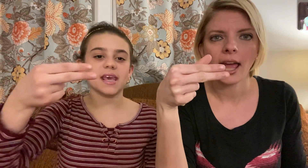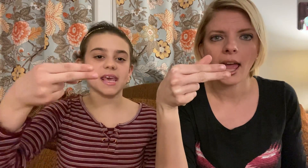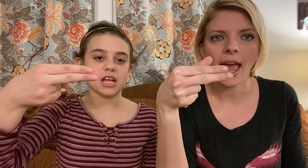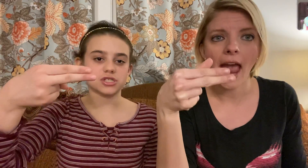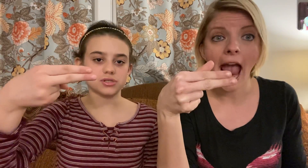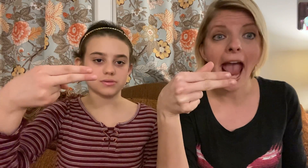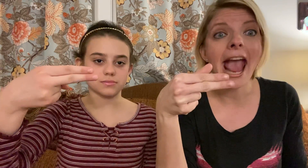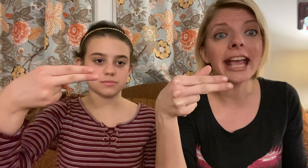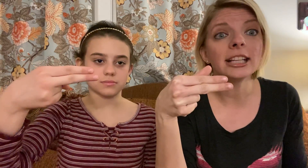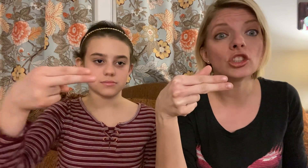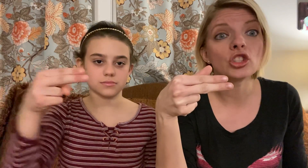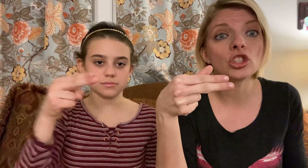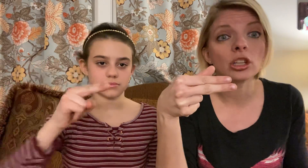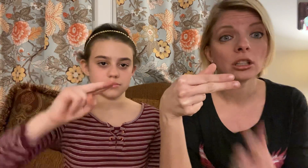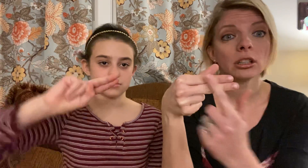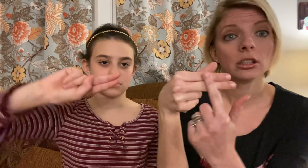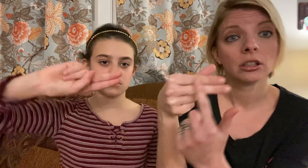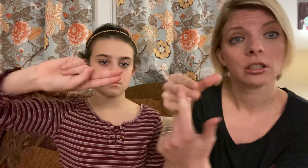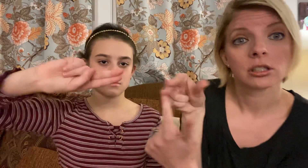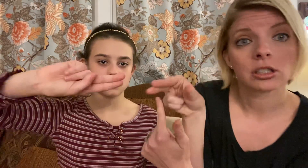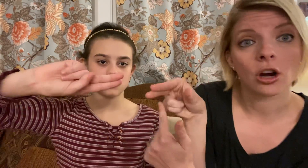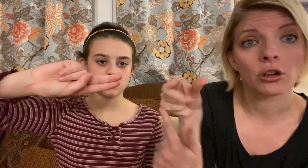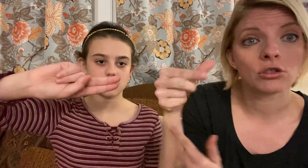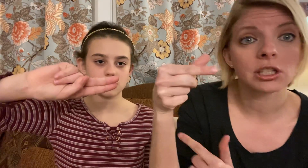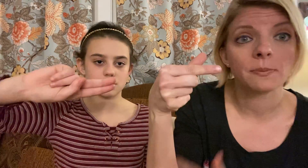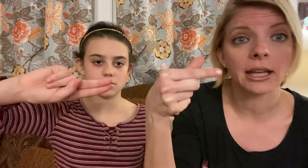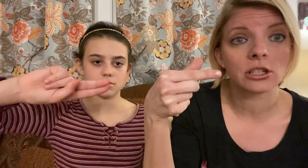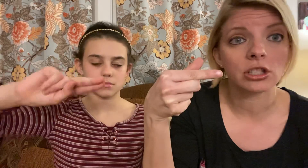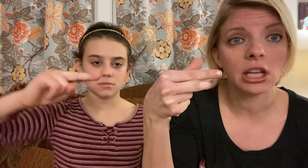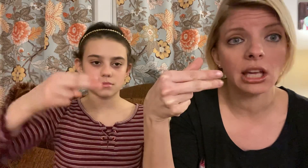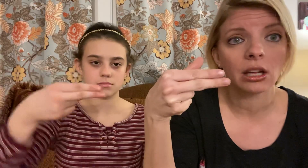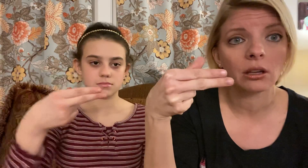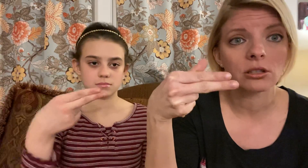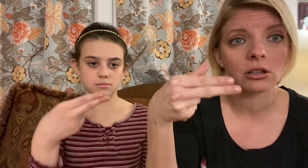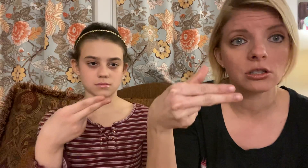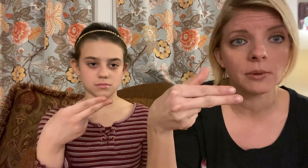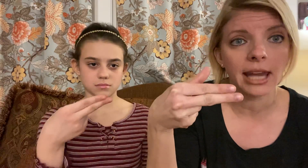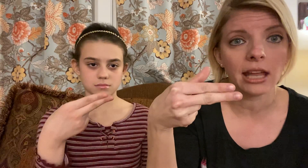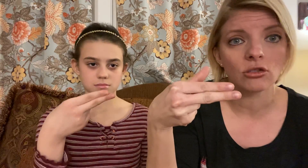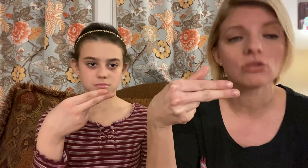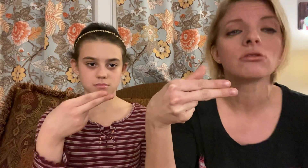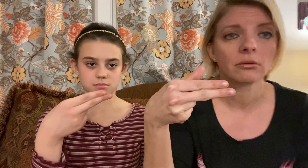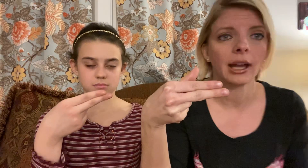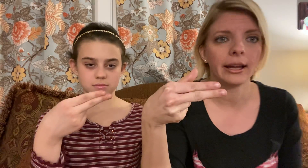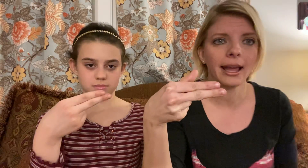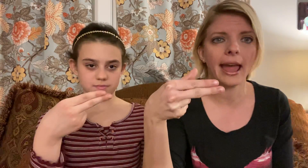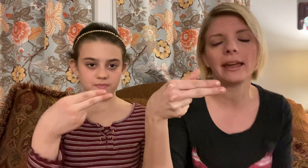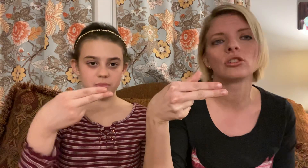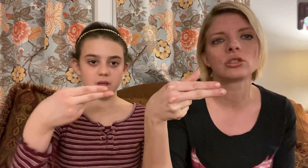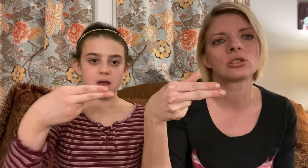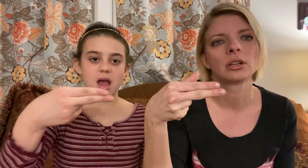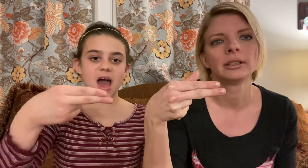Yeah. H. So you just made your G turn to an H. Okay. H.